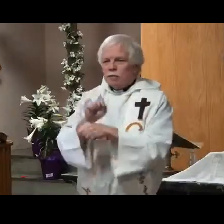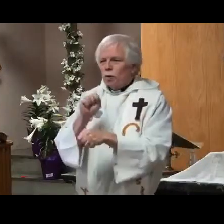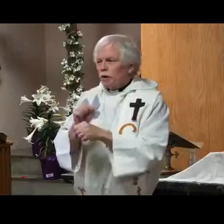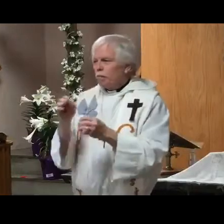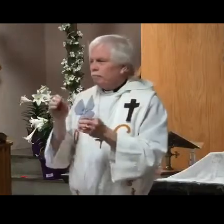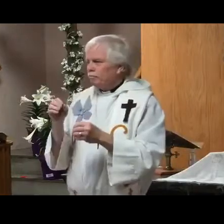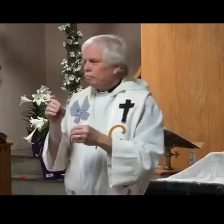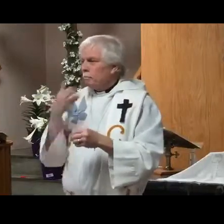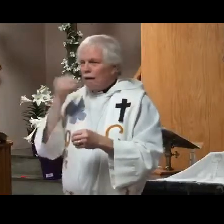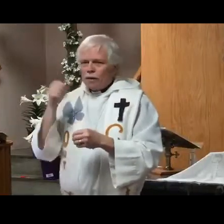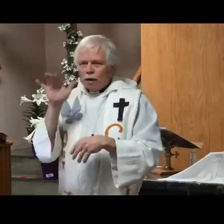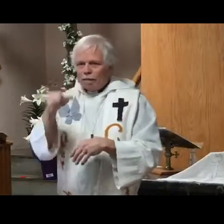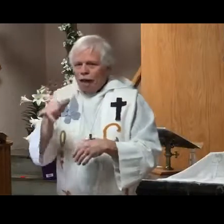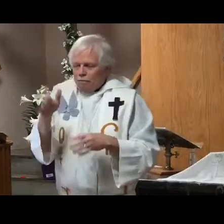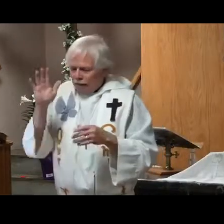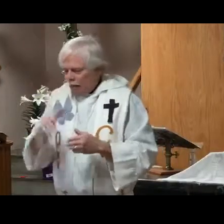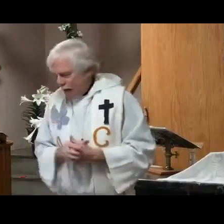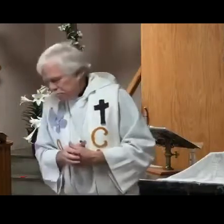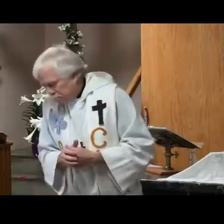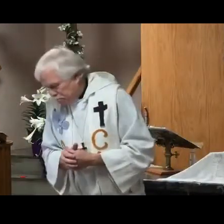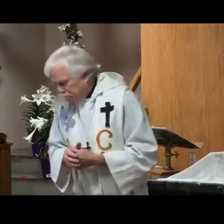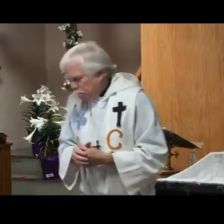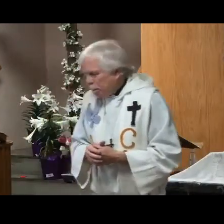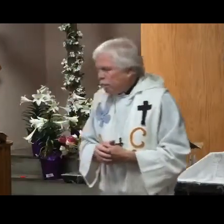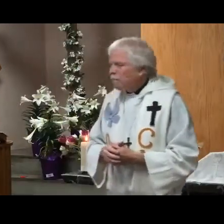still need to work better on that. But anyway,